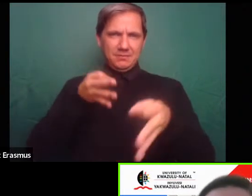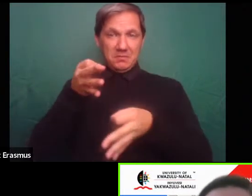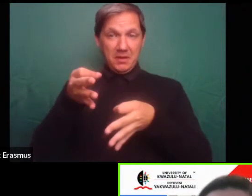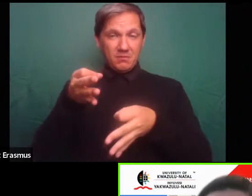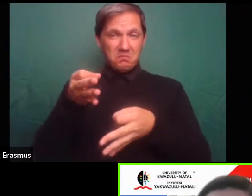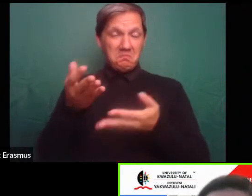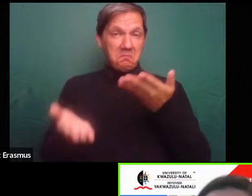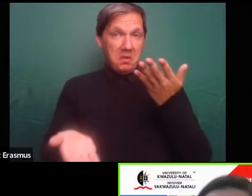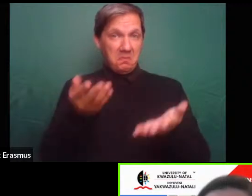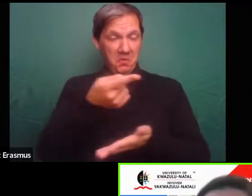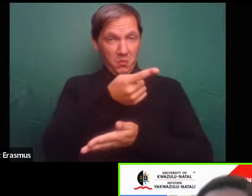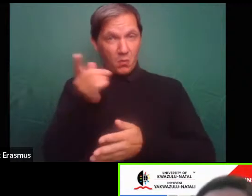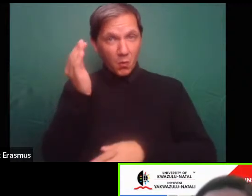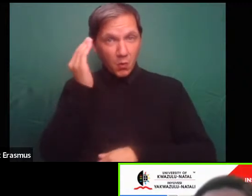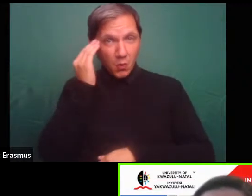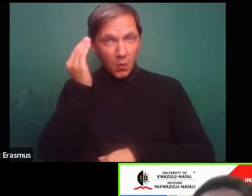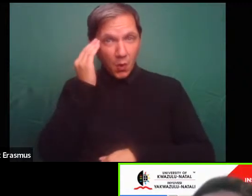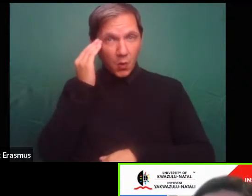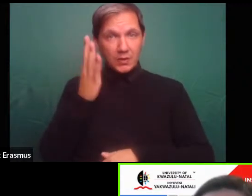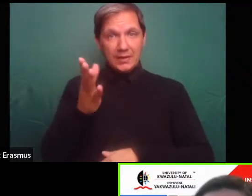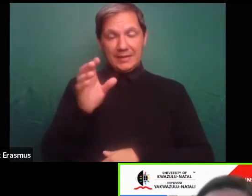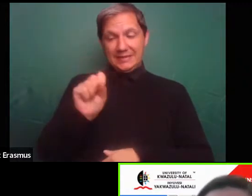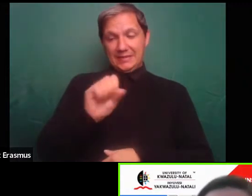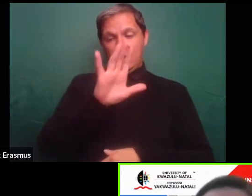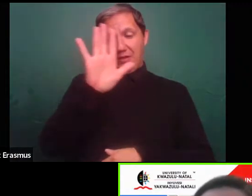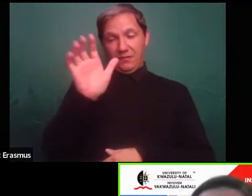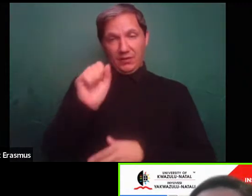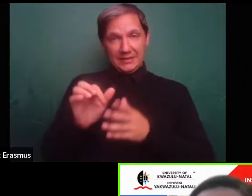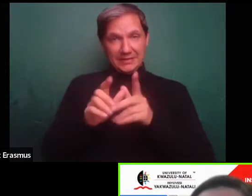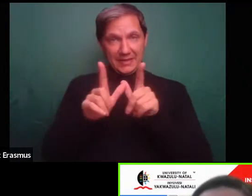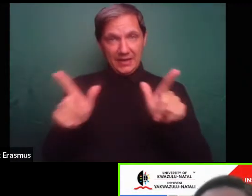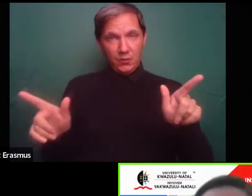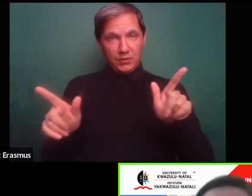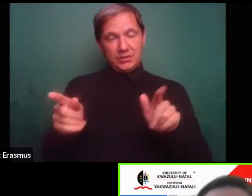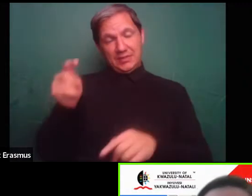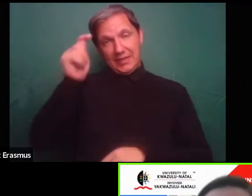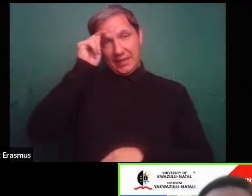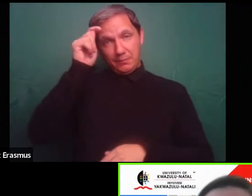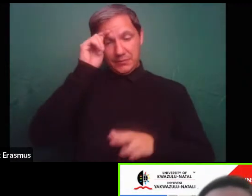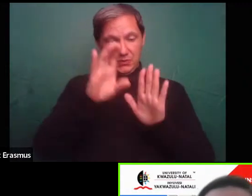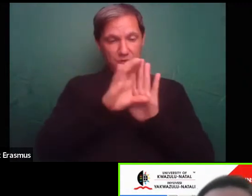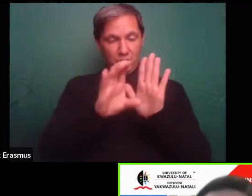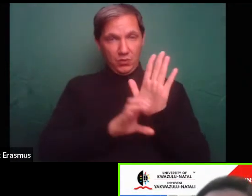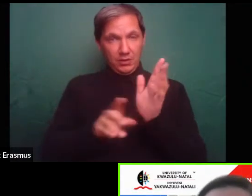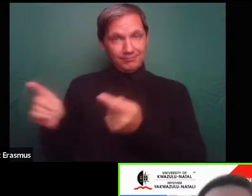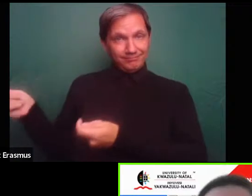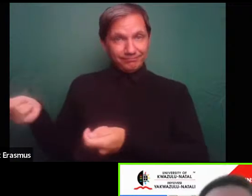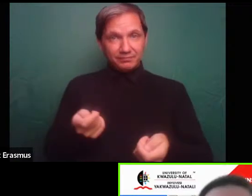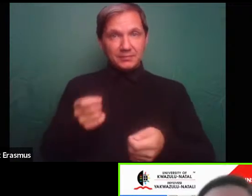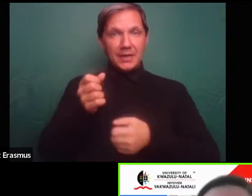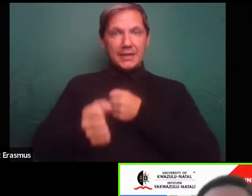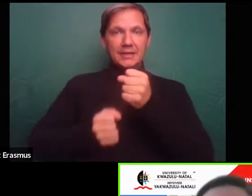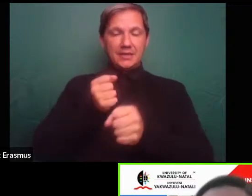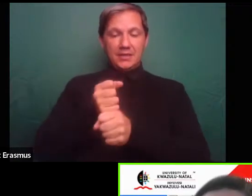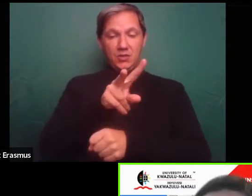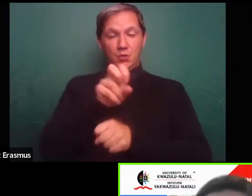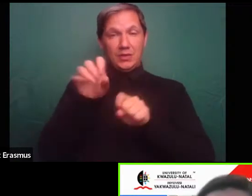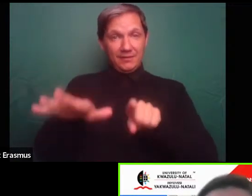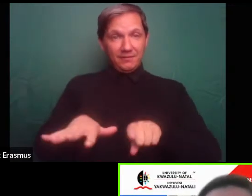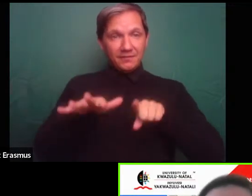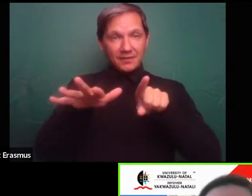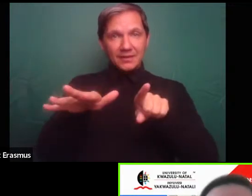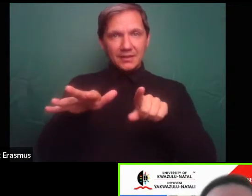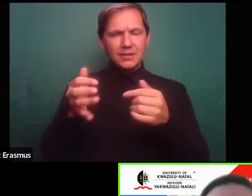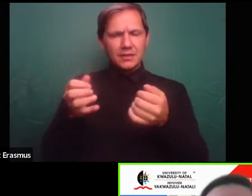the South African Sign Language CAPS curriculum, which was introduced in 2015, has been rolled out